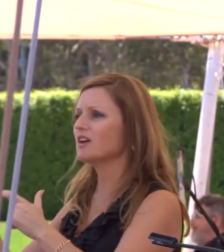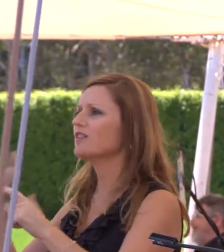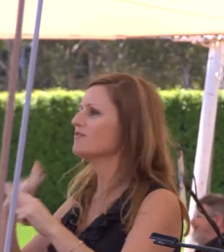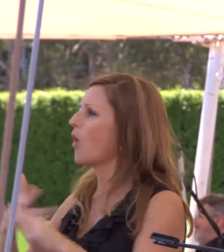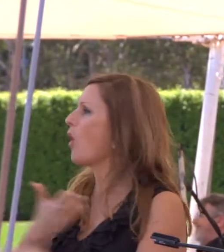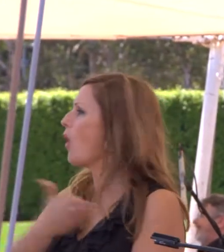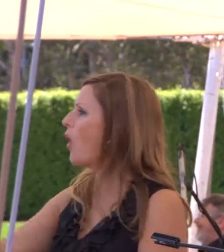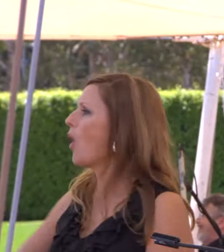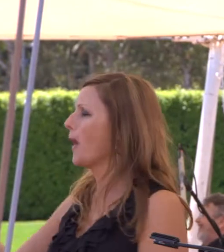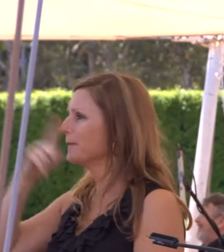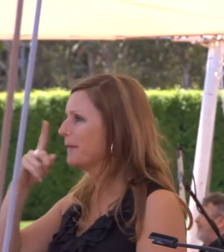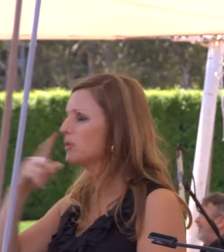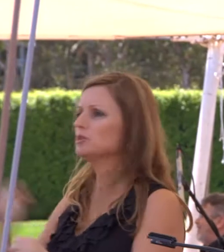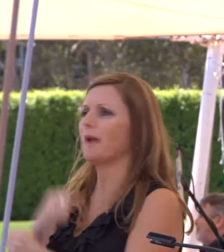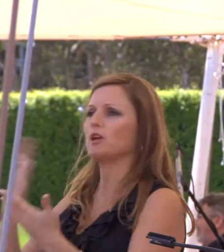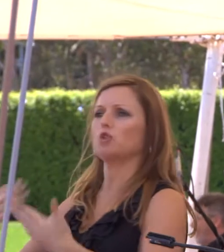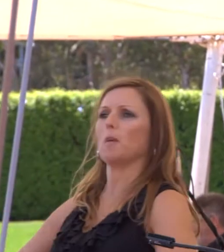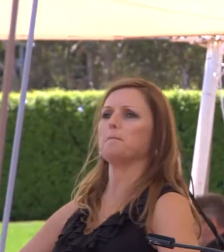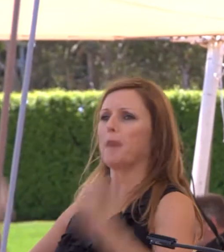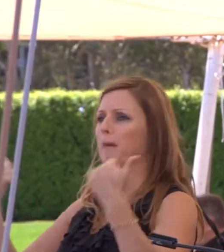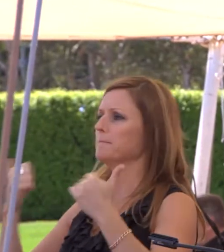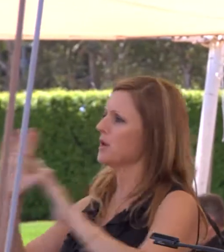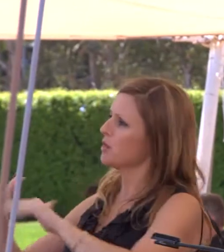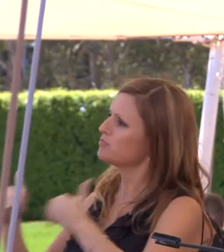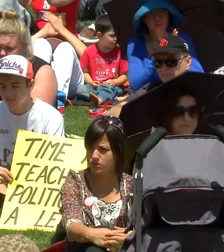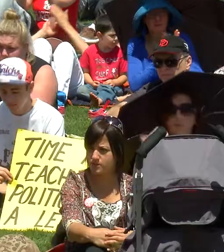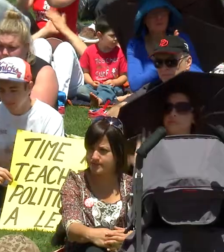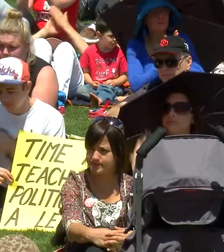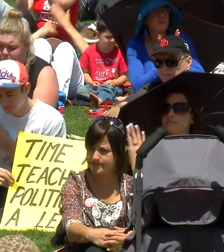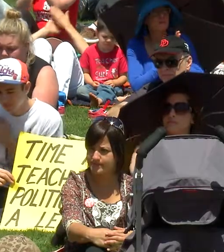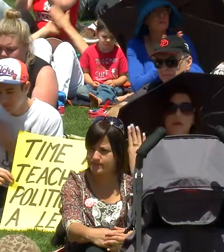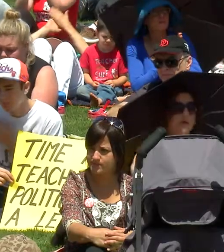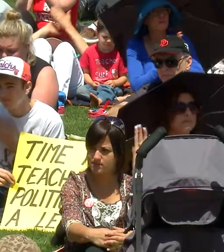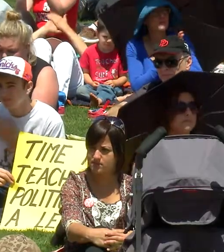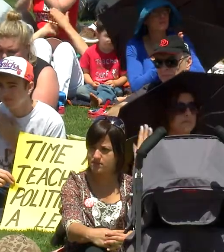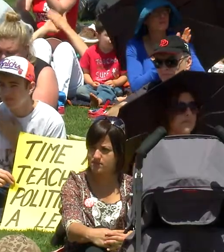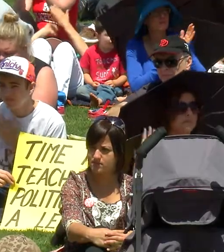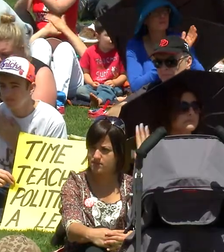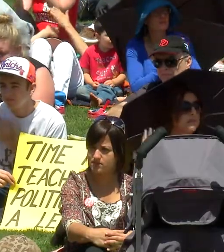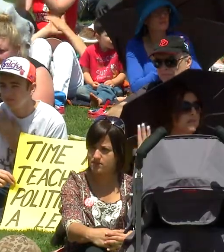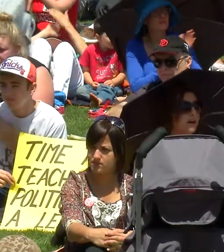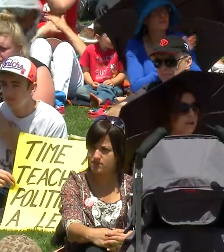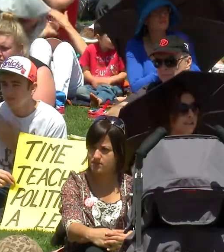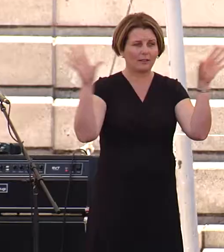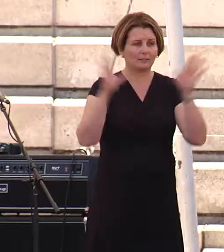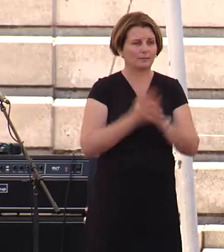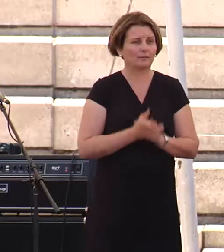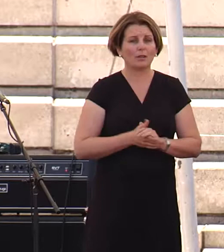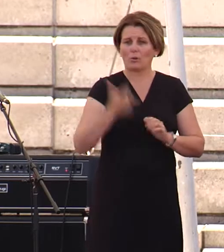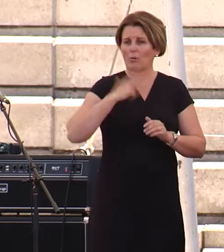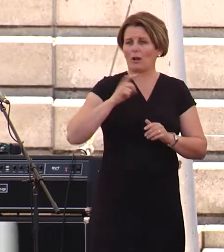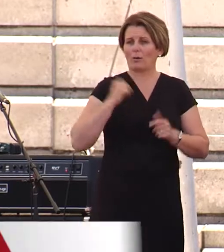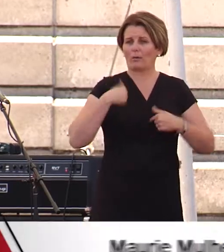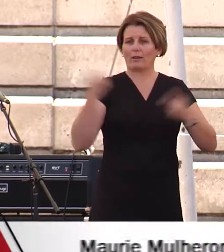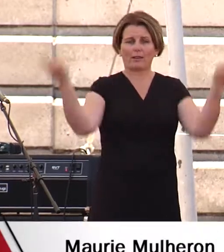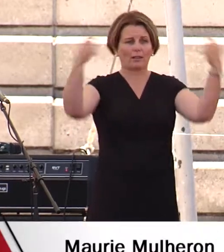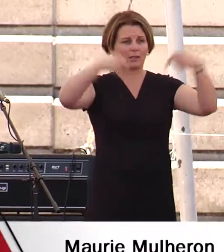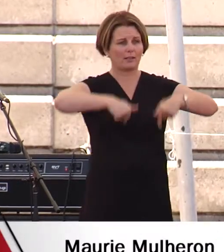of all by providing essential public services. Let's be absolutely clear why we are here